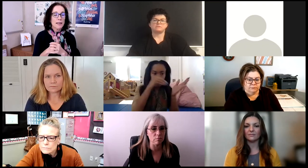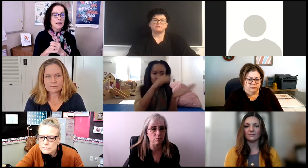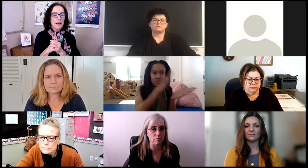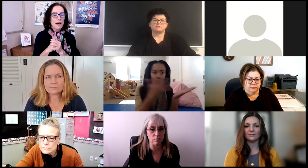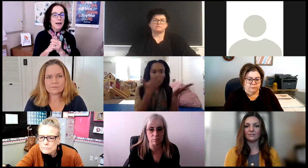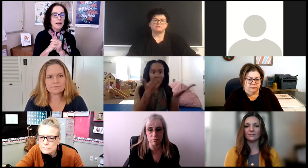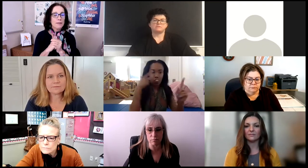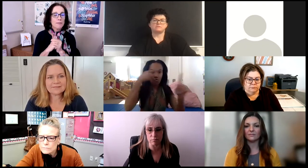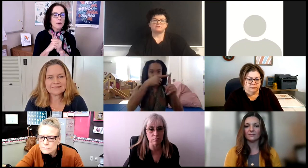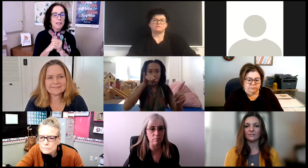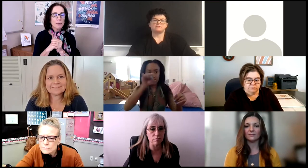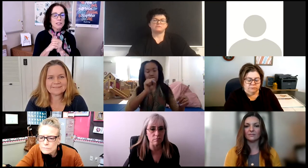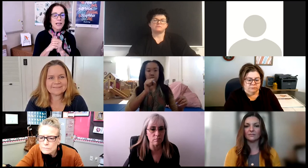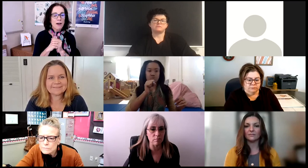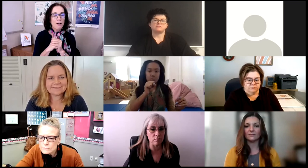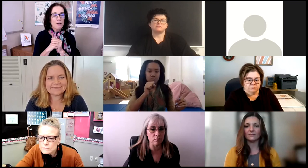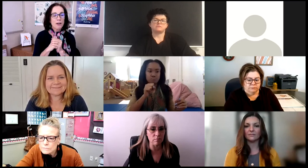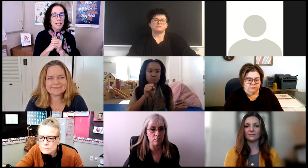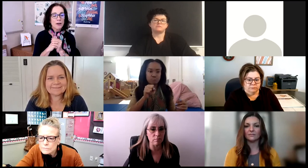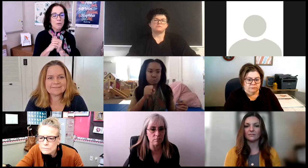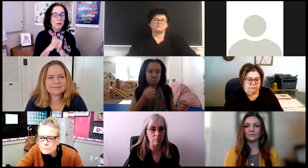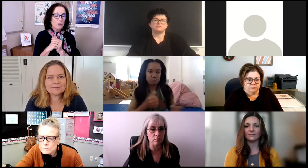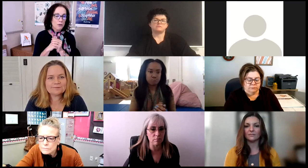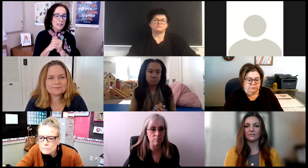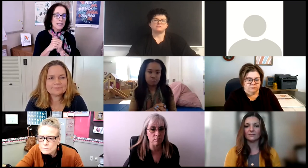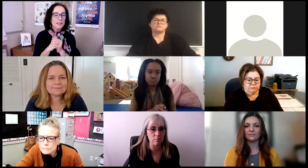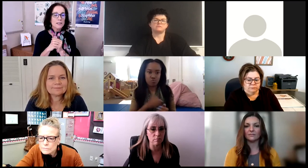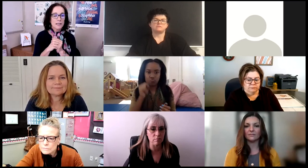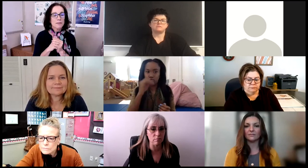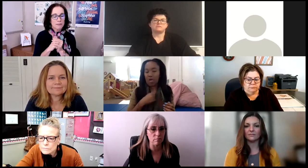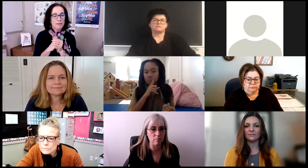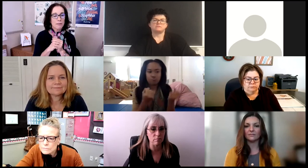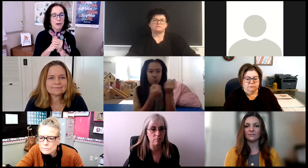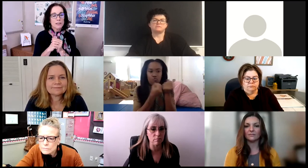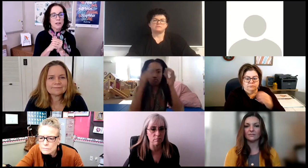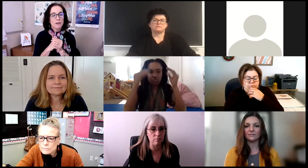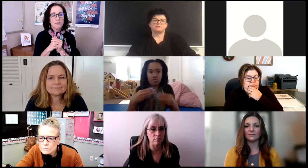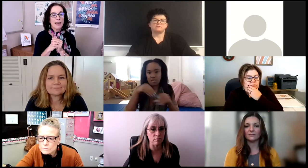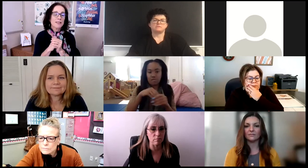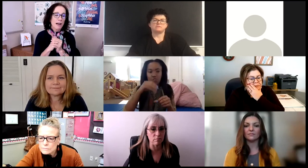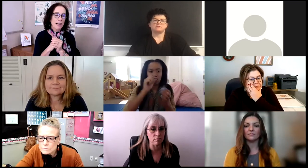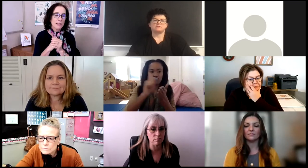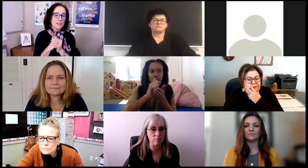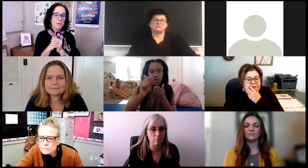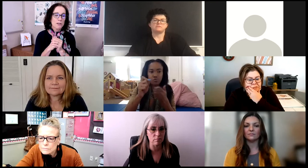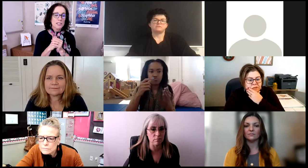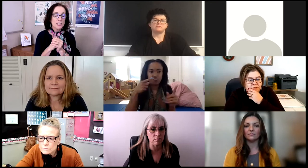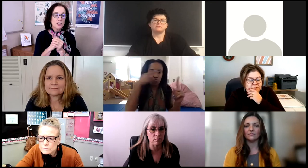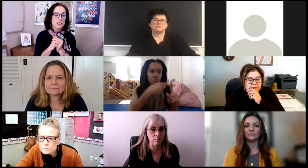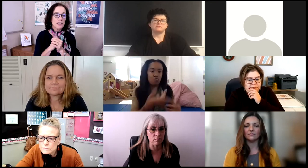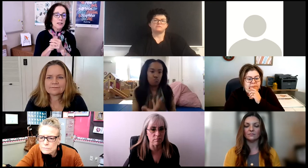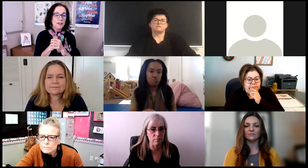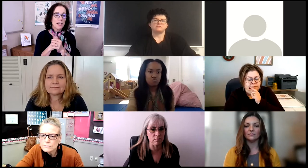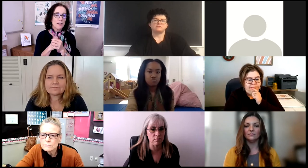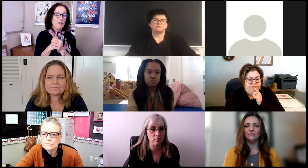making, but we can put down, you know, what the goal is and that progress. So I really support the